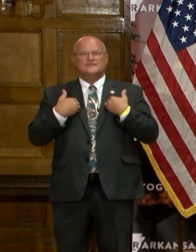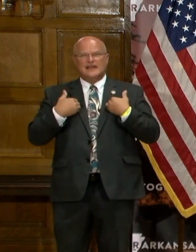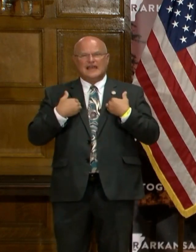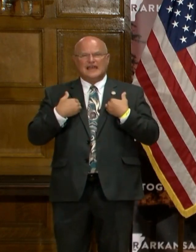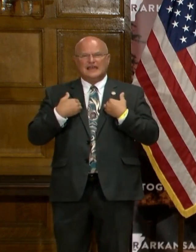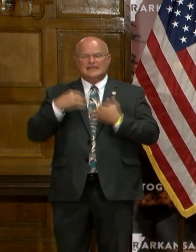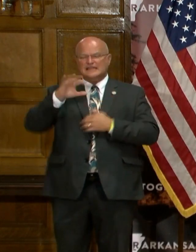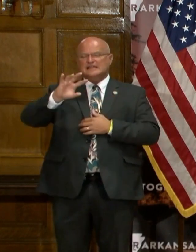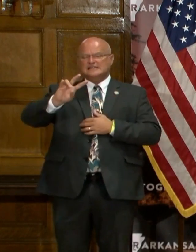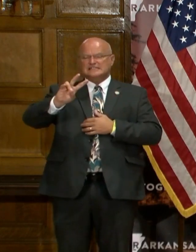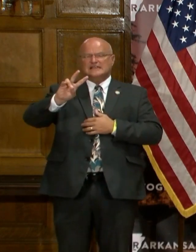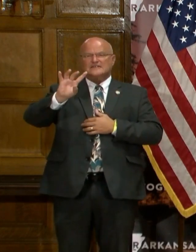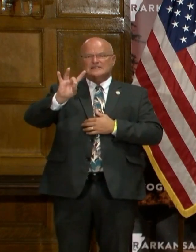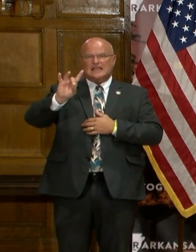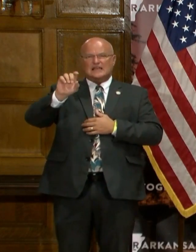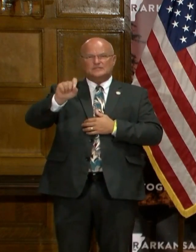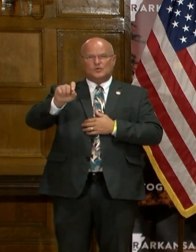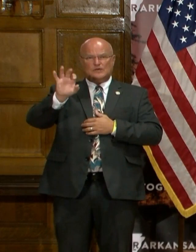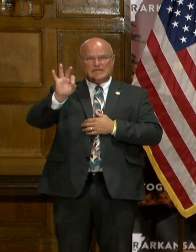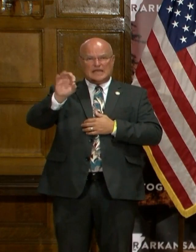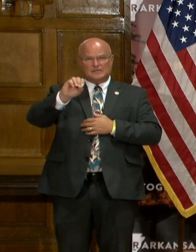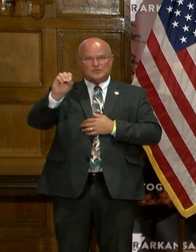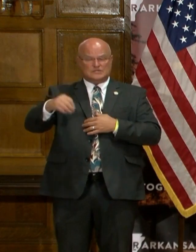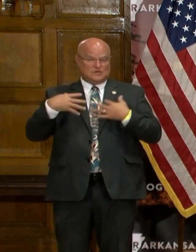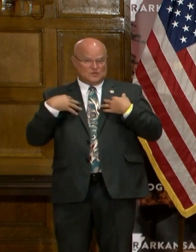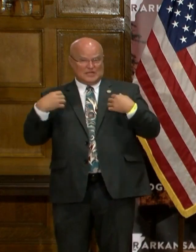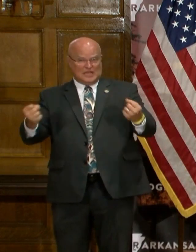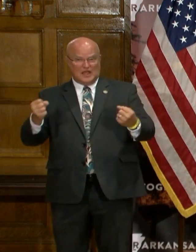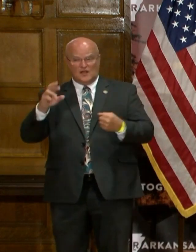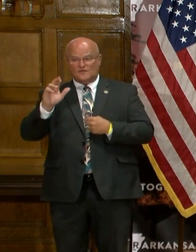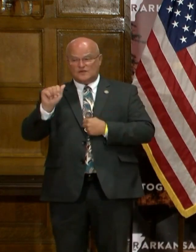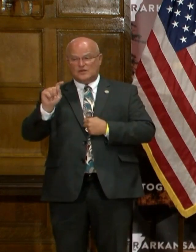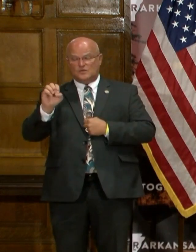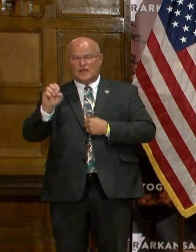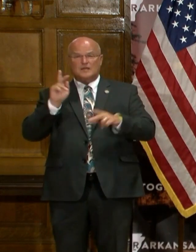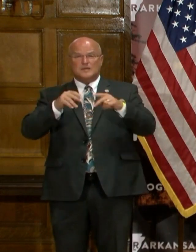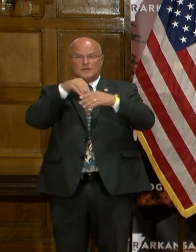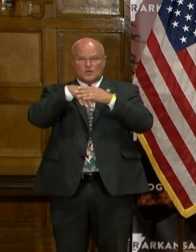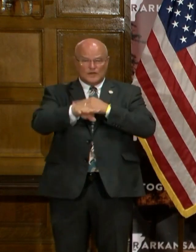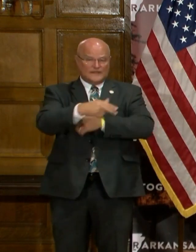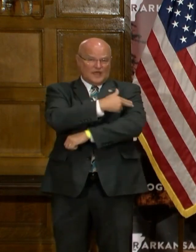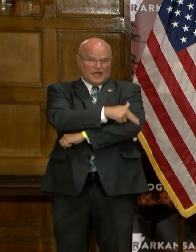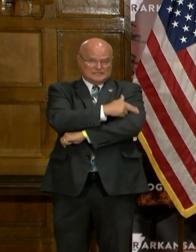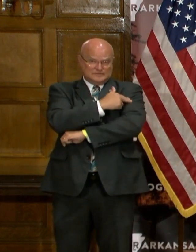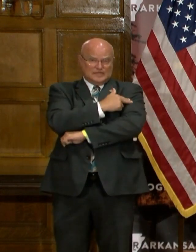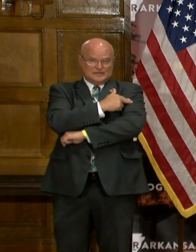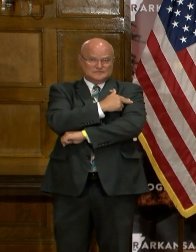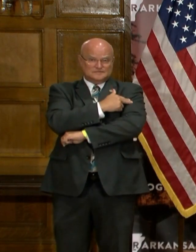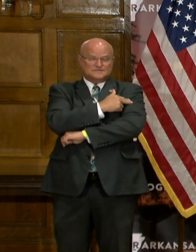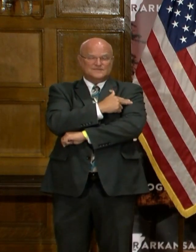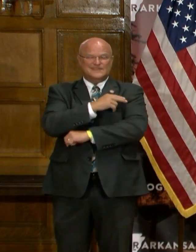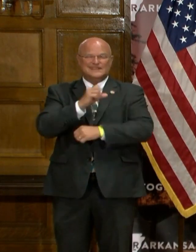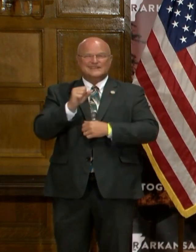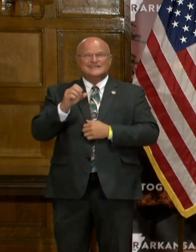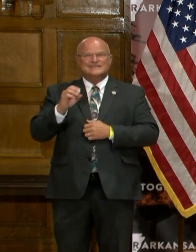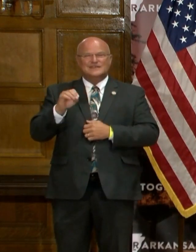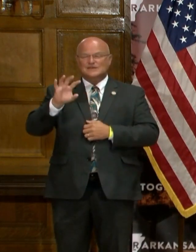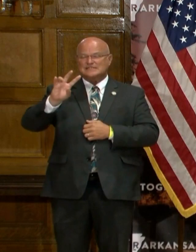a 78.9% recovery rate of those that go into the hospital. So